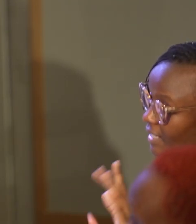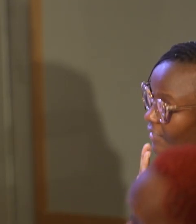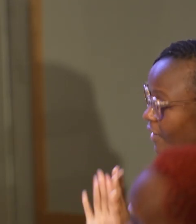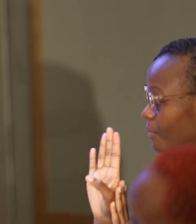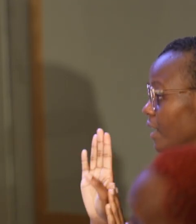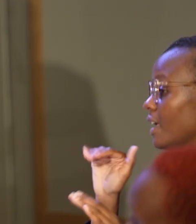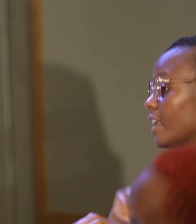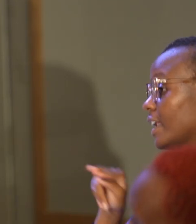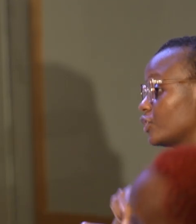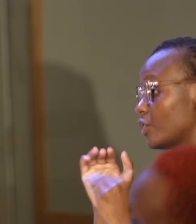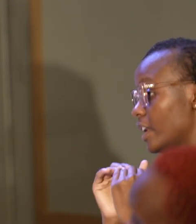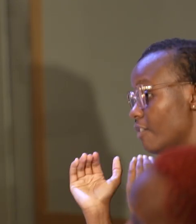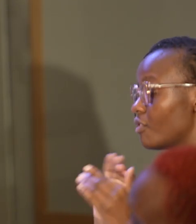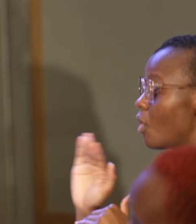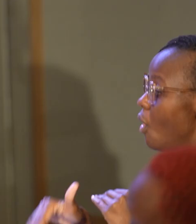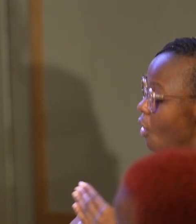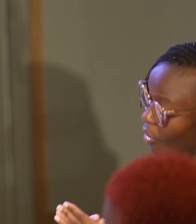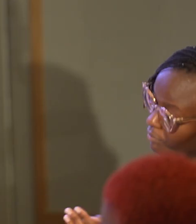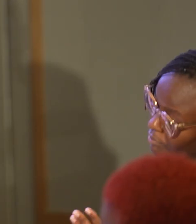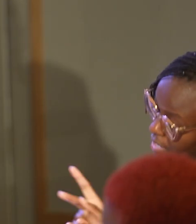level, that cost has to be met.